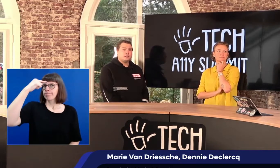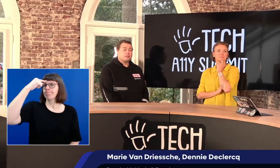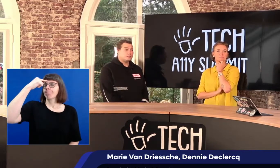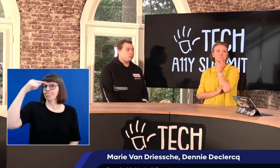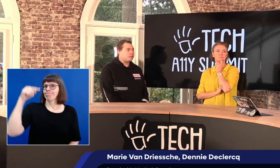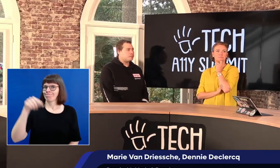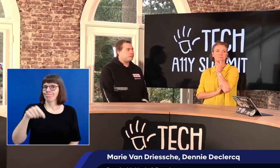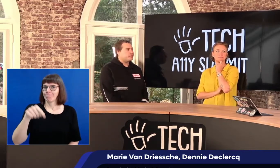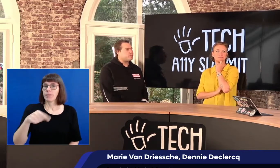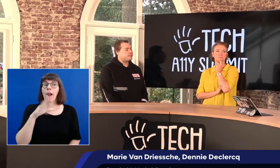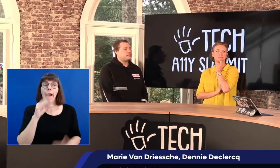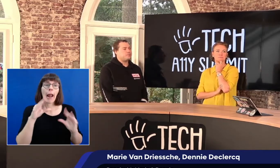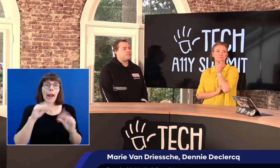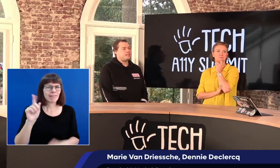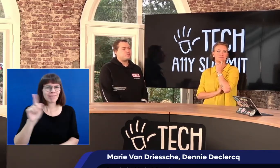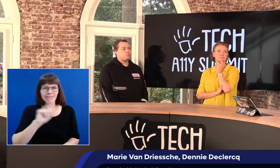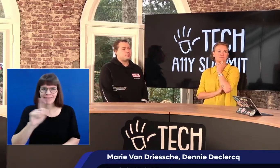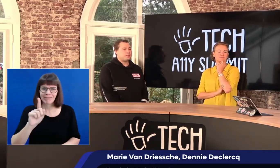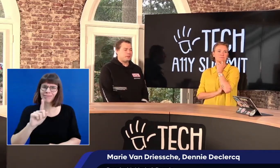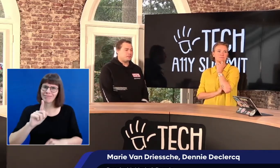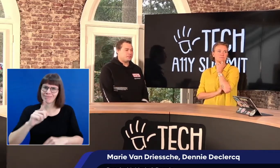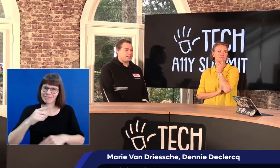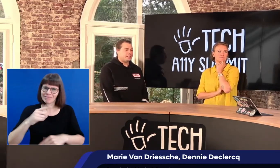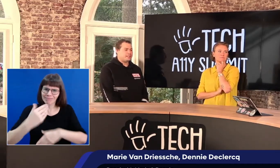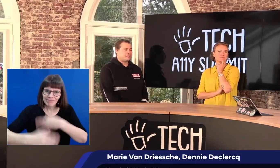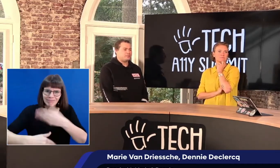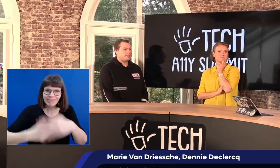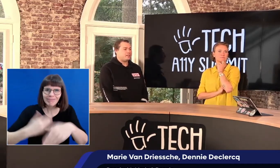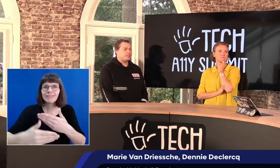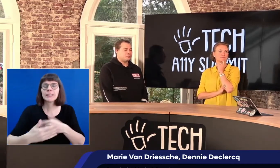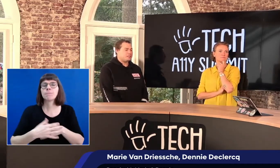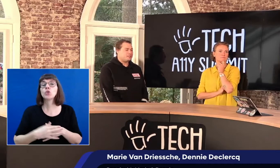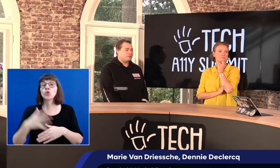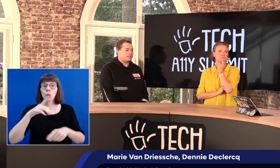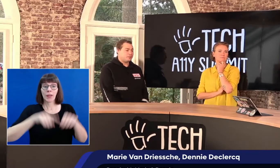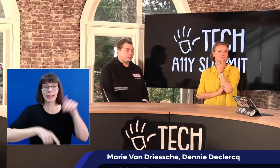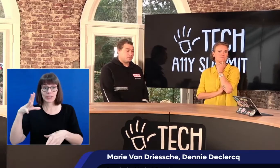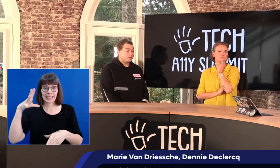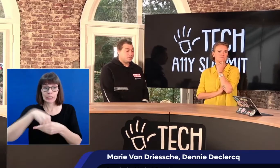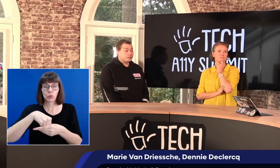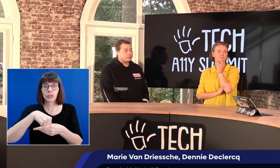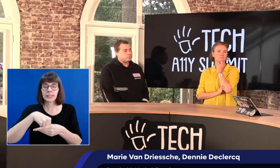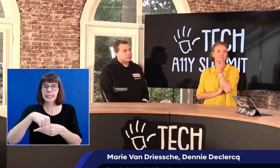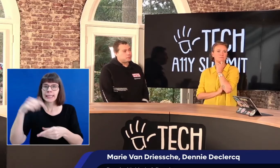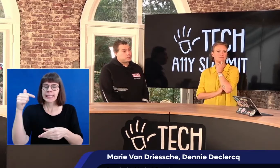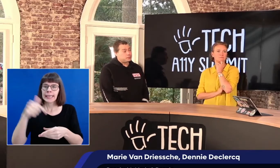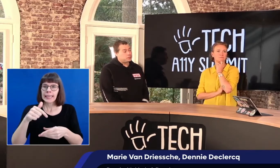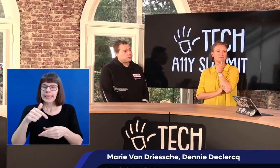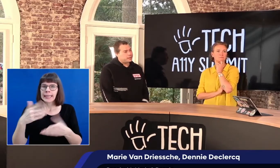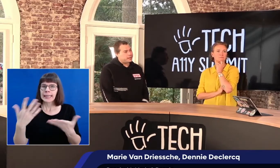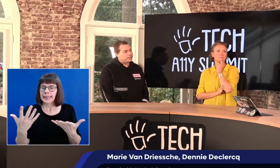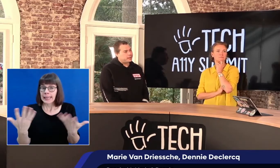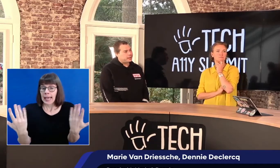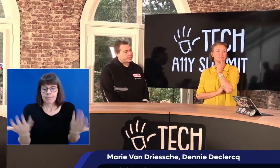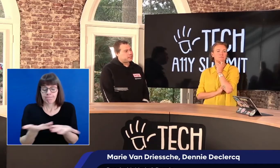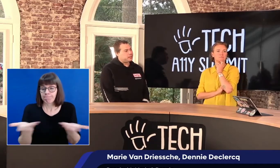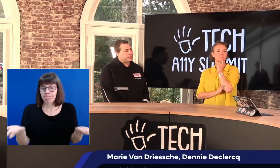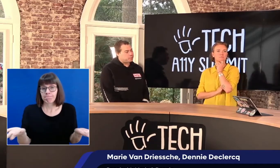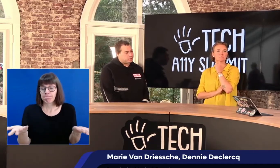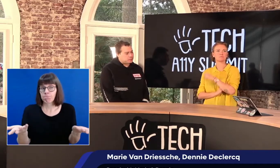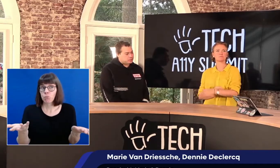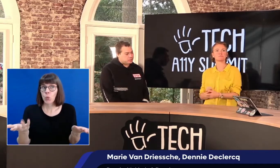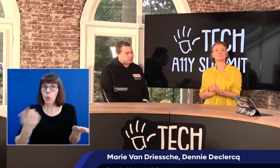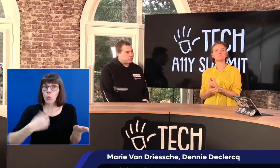inclusion, sometimes we need. It's very stupid what I'm going to say, and it's ridiculous, but it's how it is right now. Sometimes we need to create